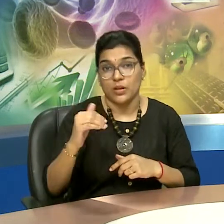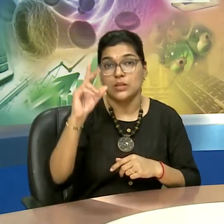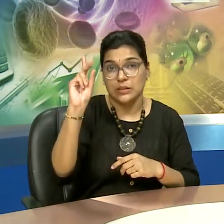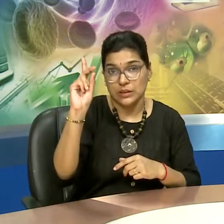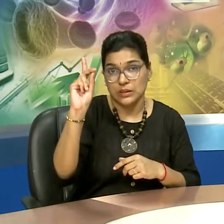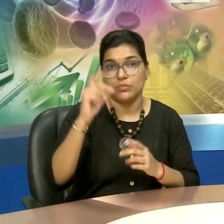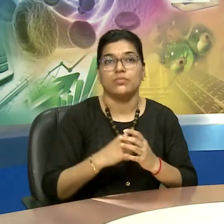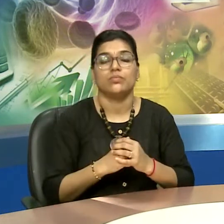separate